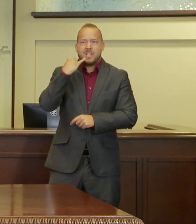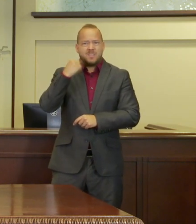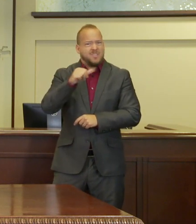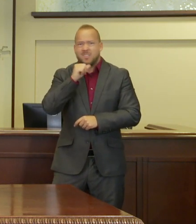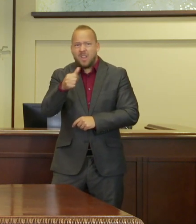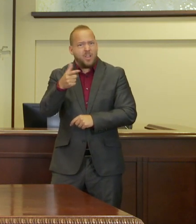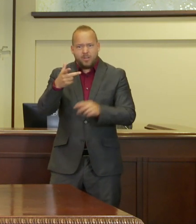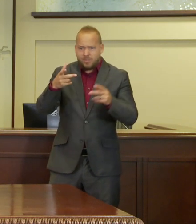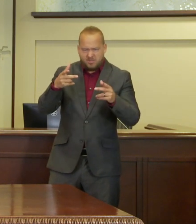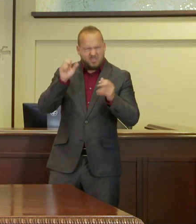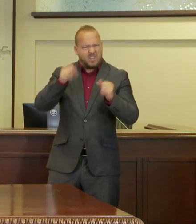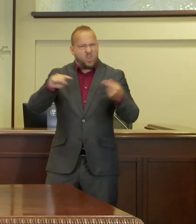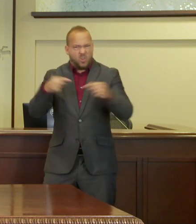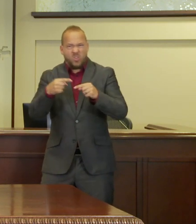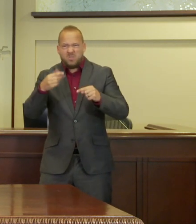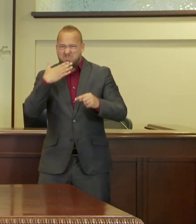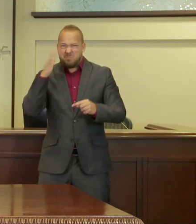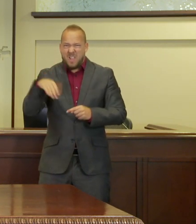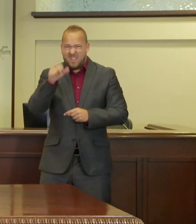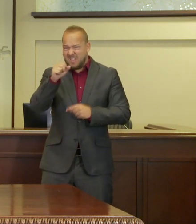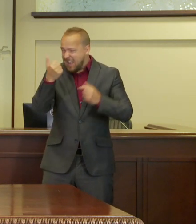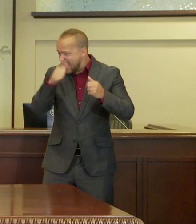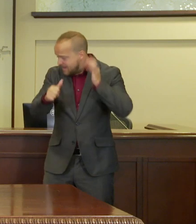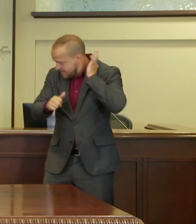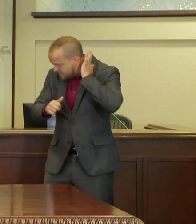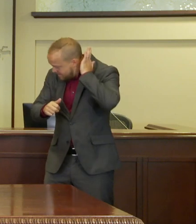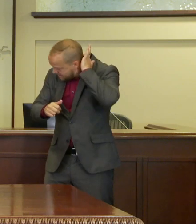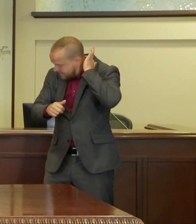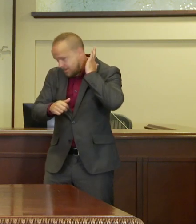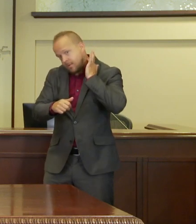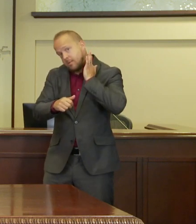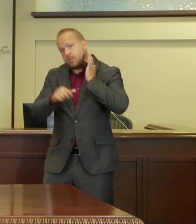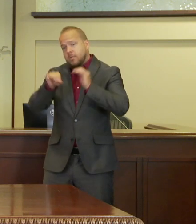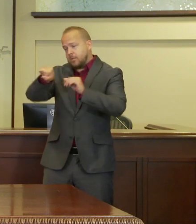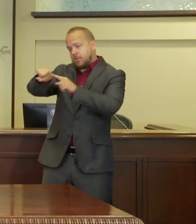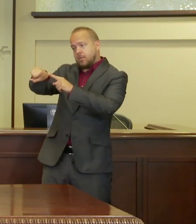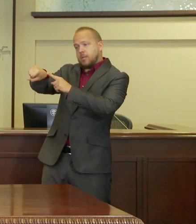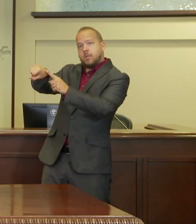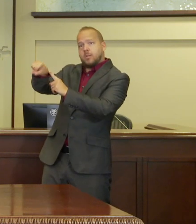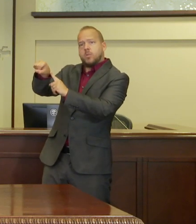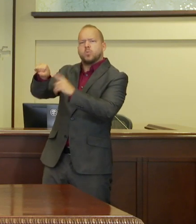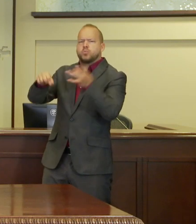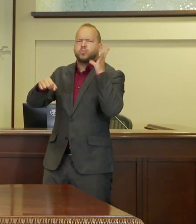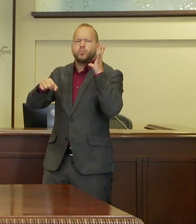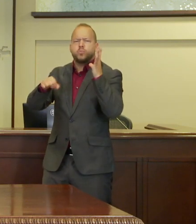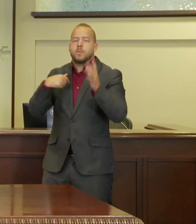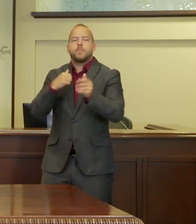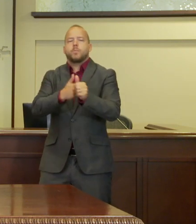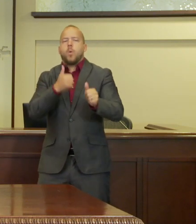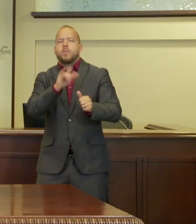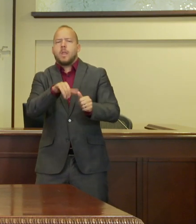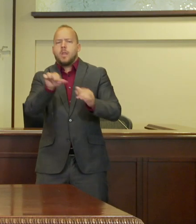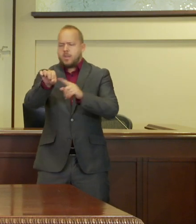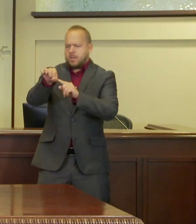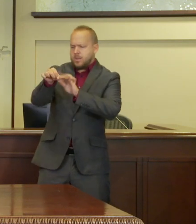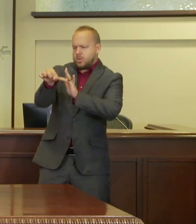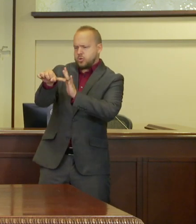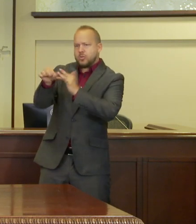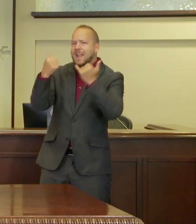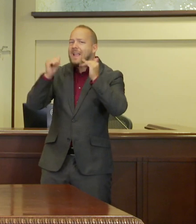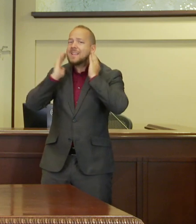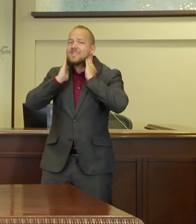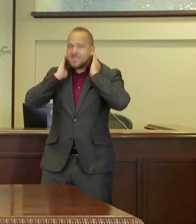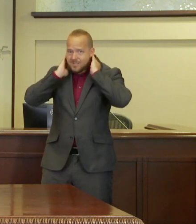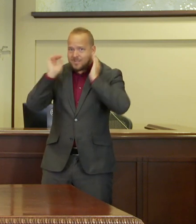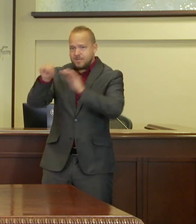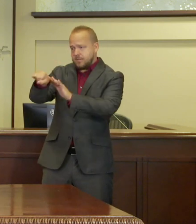you mess around with this part of their body too much in a struggle. And so we try to avoid that as much as we can, other than